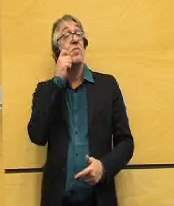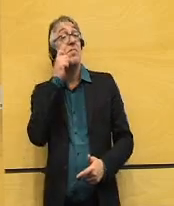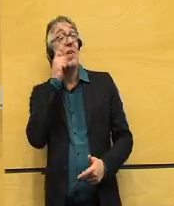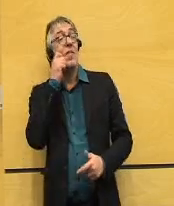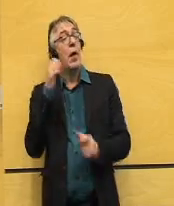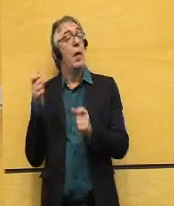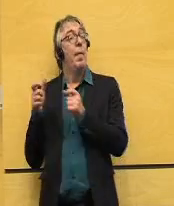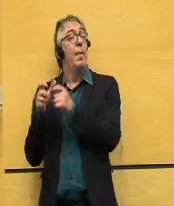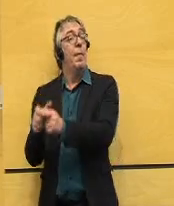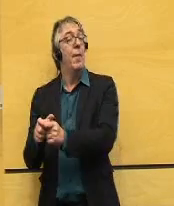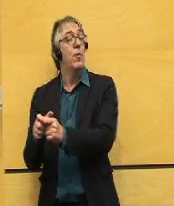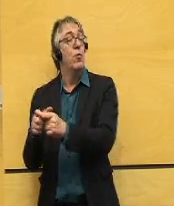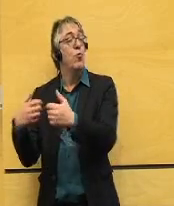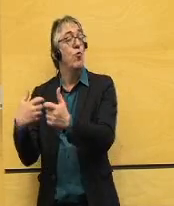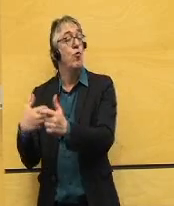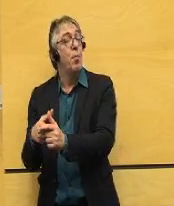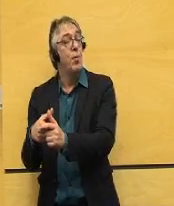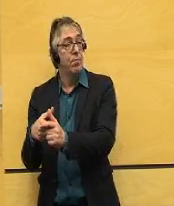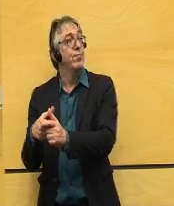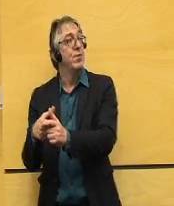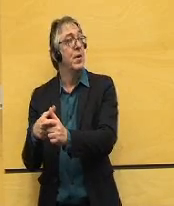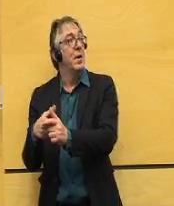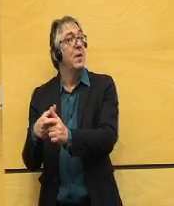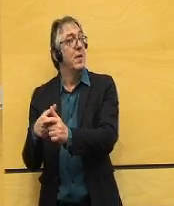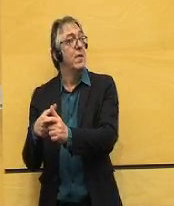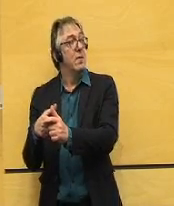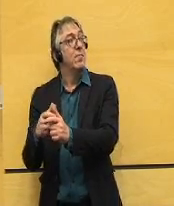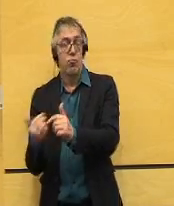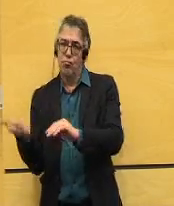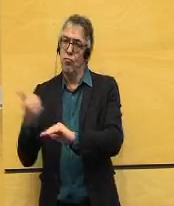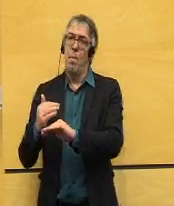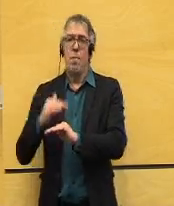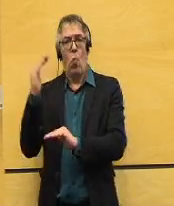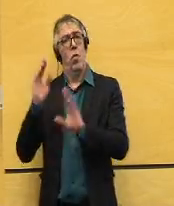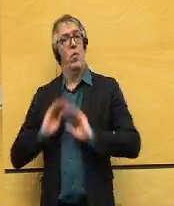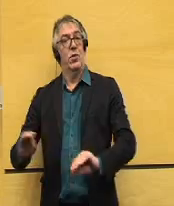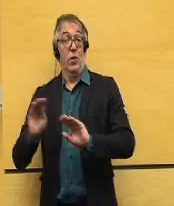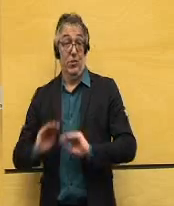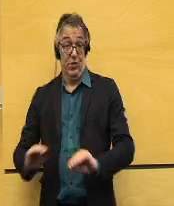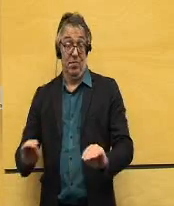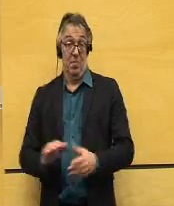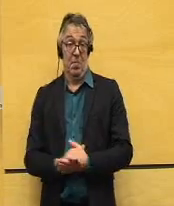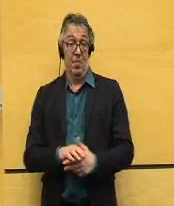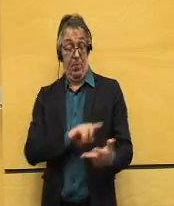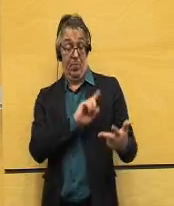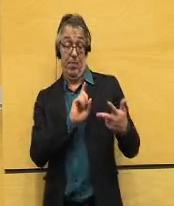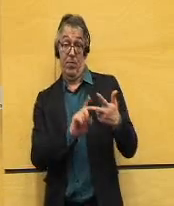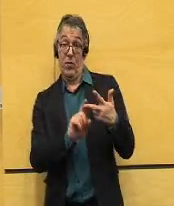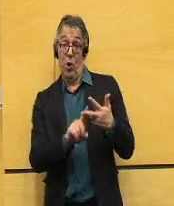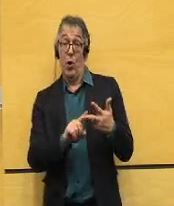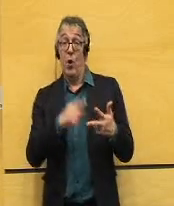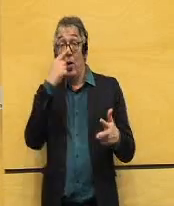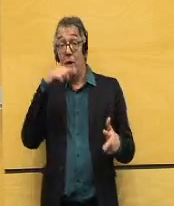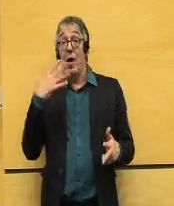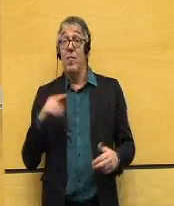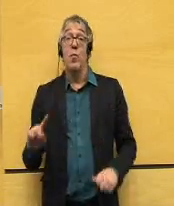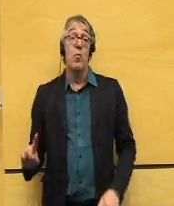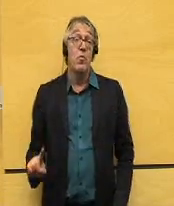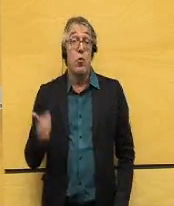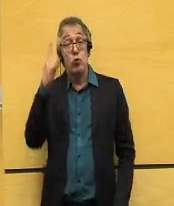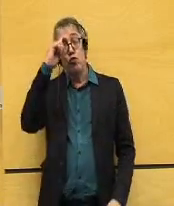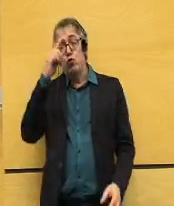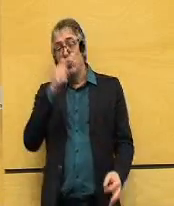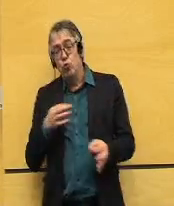minorities. And Thailand also has the first strategic plan on the empowerment of women